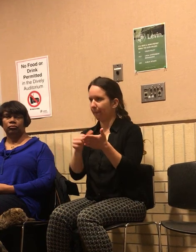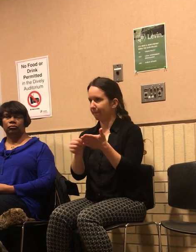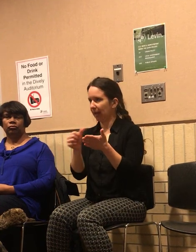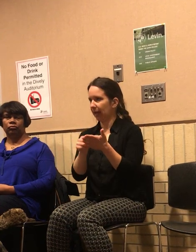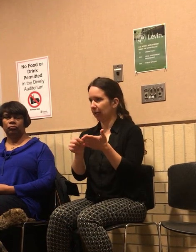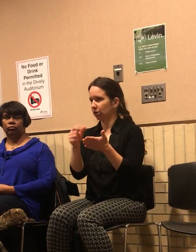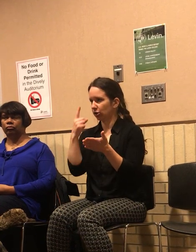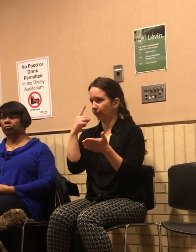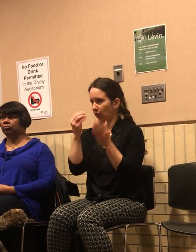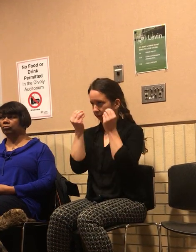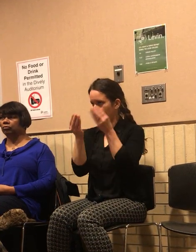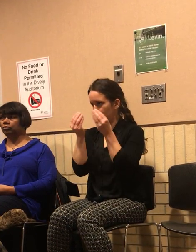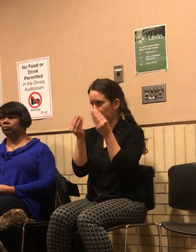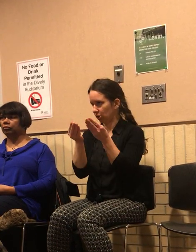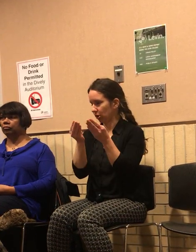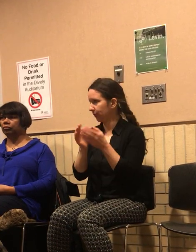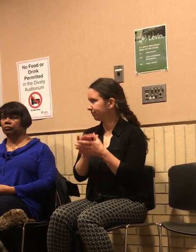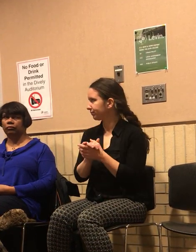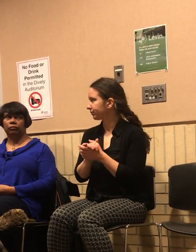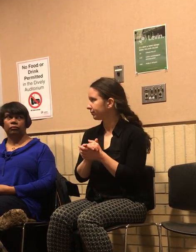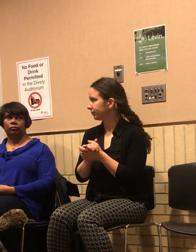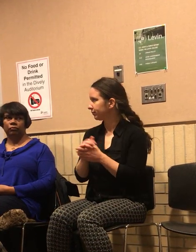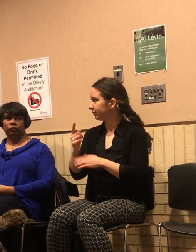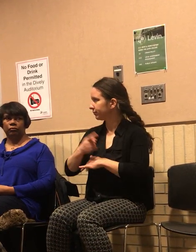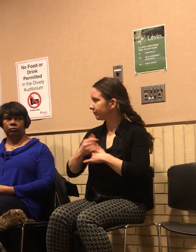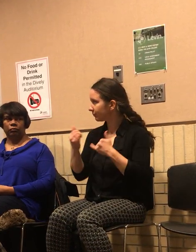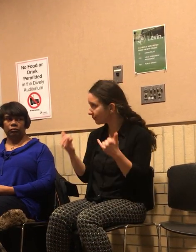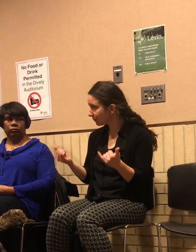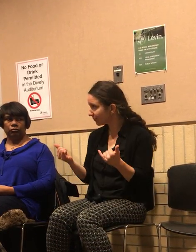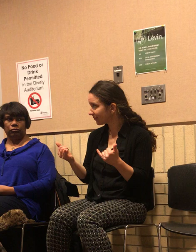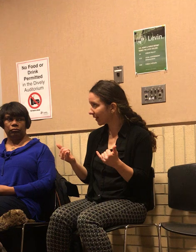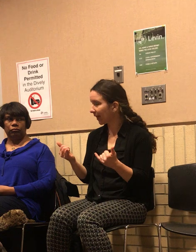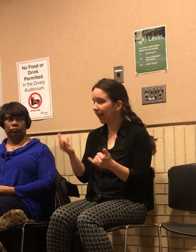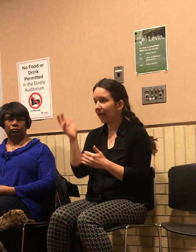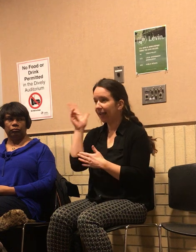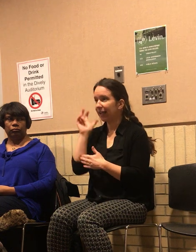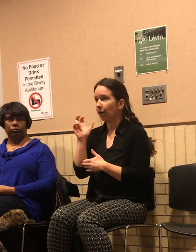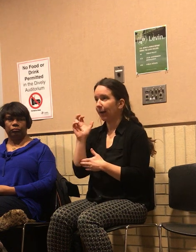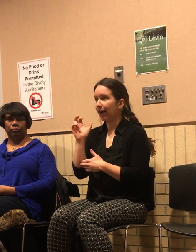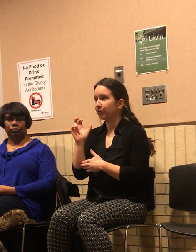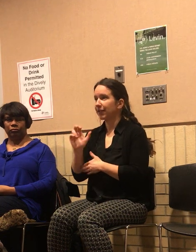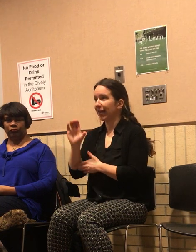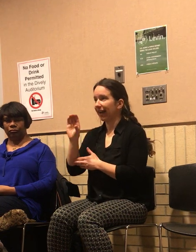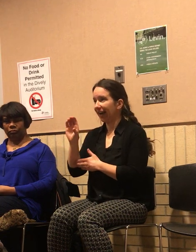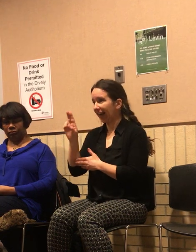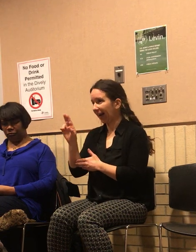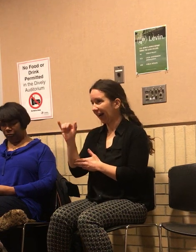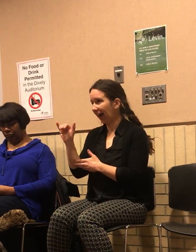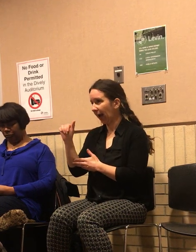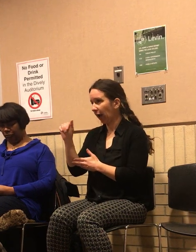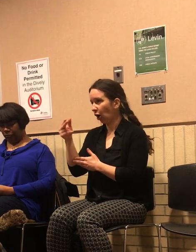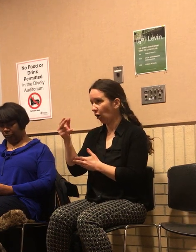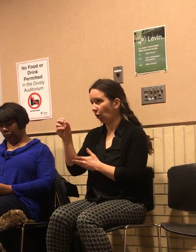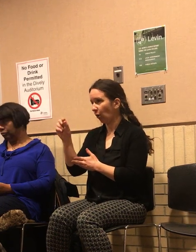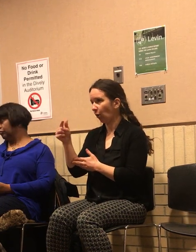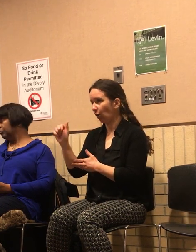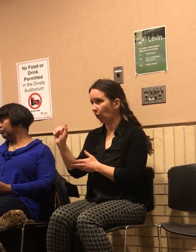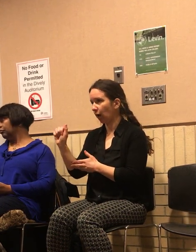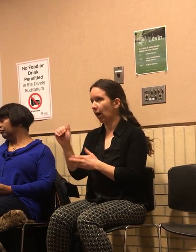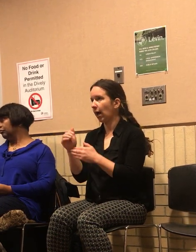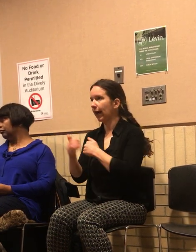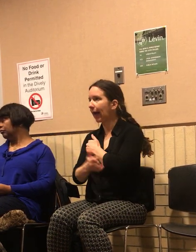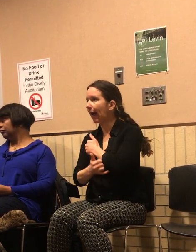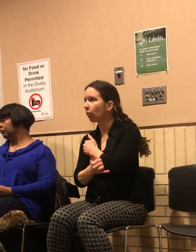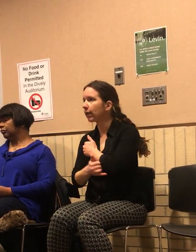today we are going to hear about the Cuyahoga County Land Bank from the previous. Are you still in